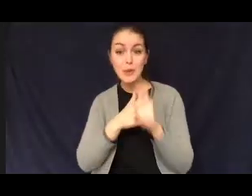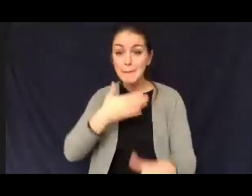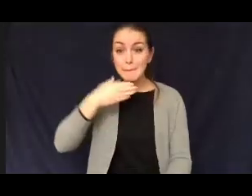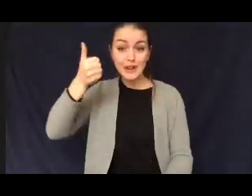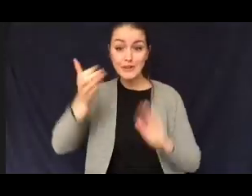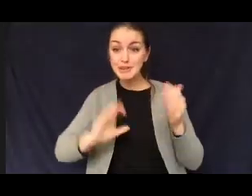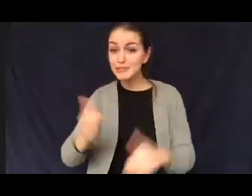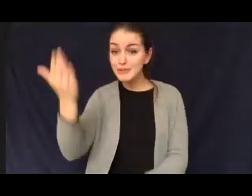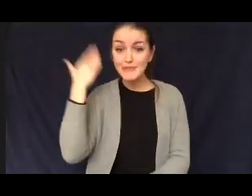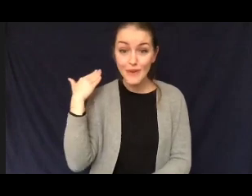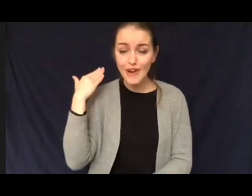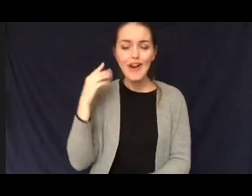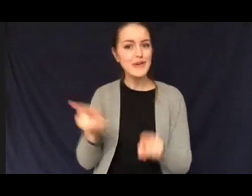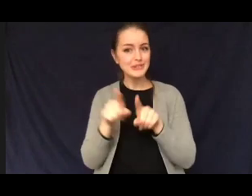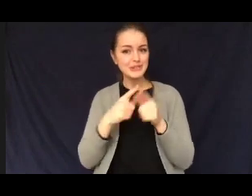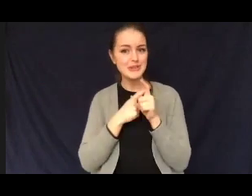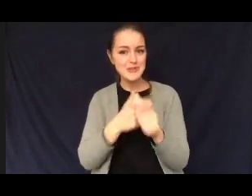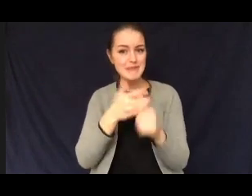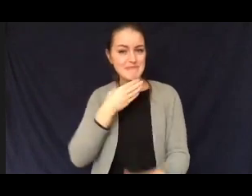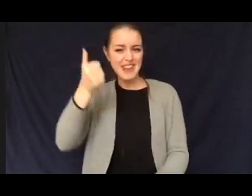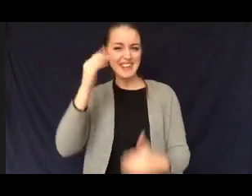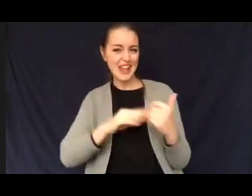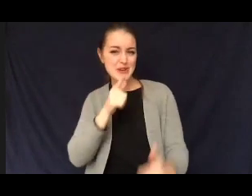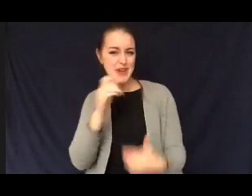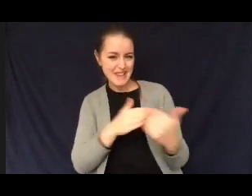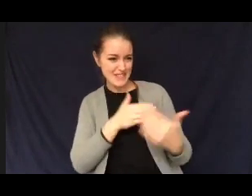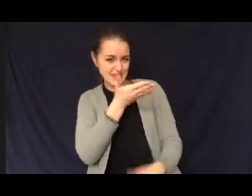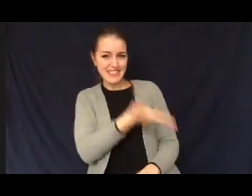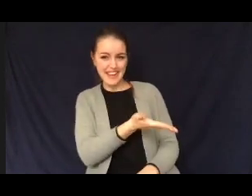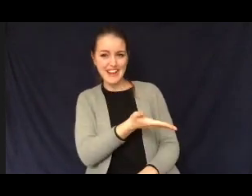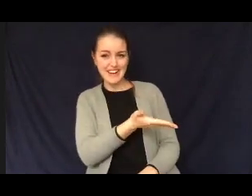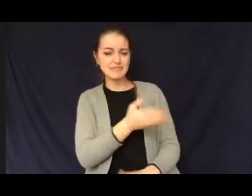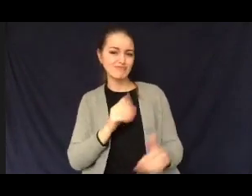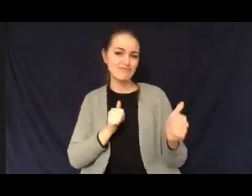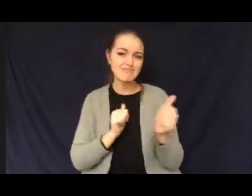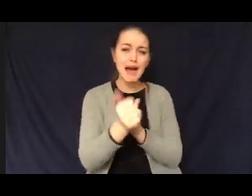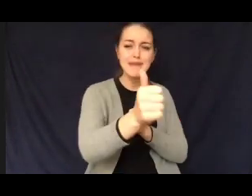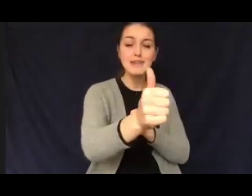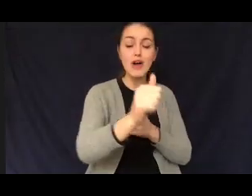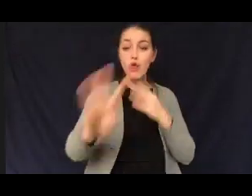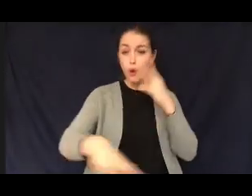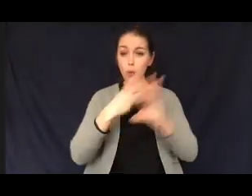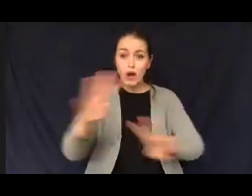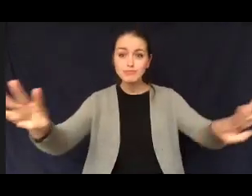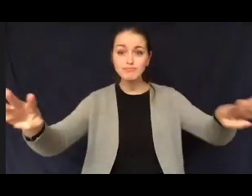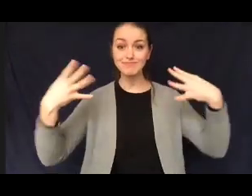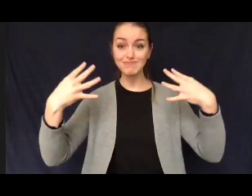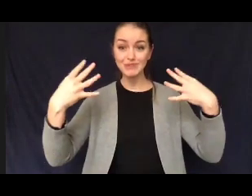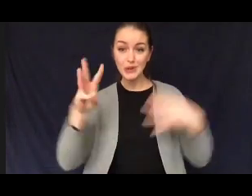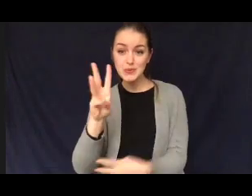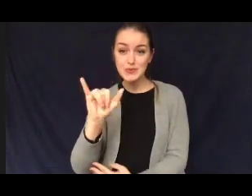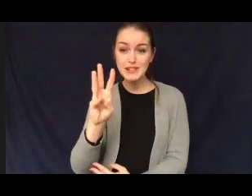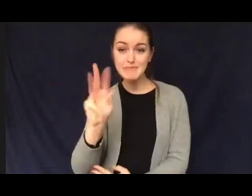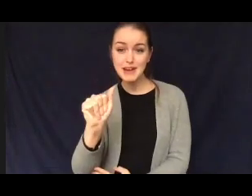had before, and she ran better than anyone else. Grabbing the attention of the whole world, Wilma Rudolph of